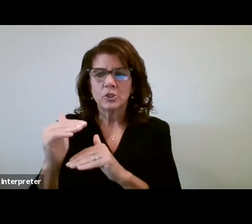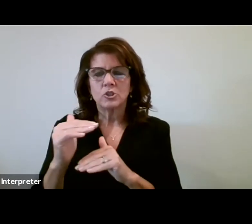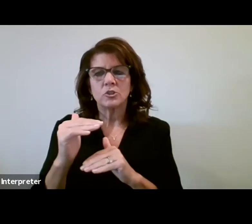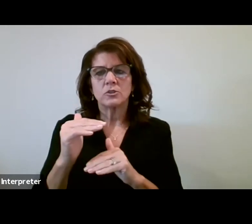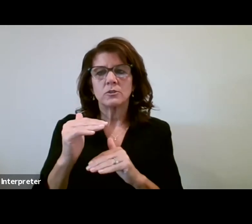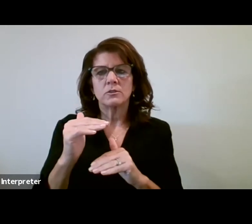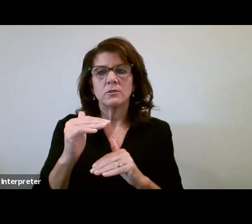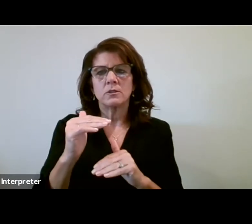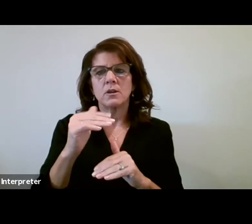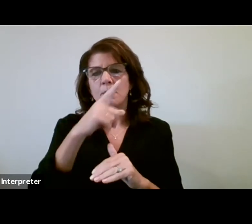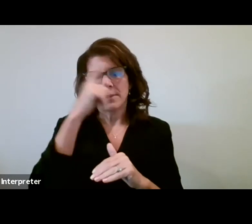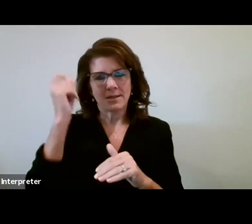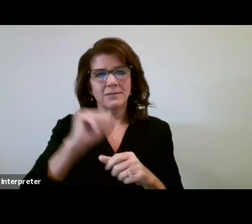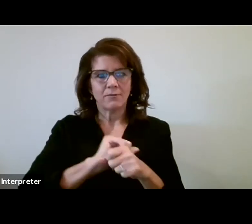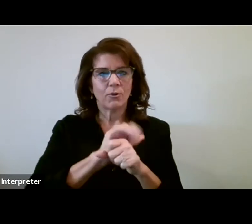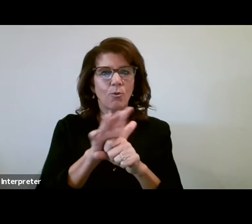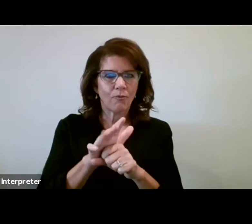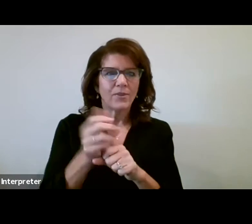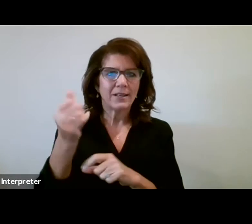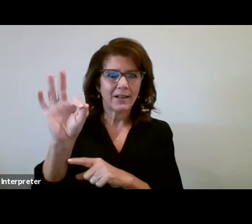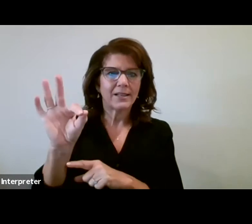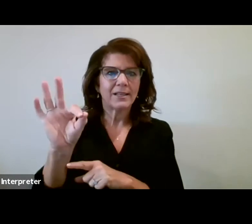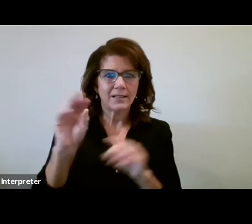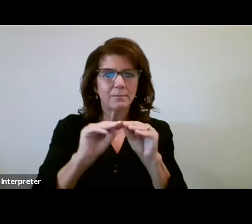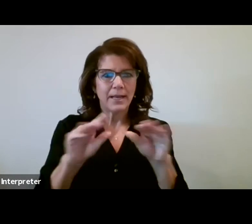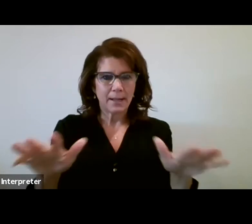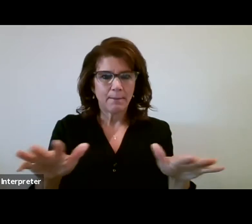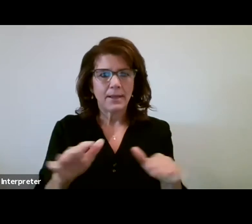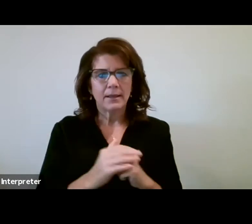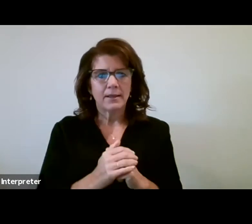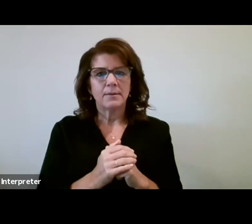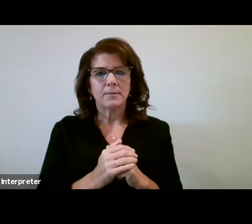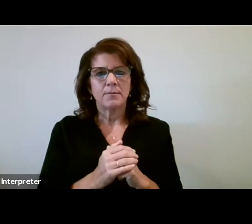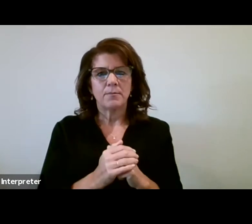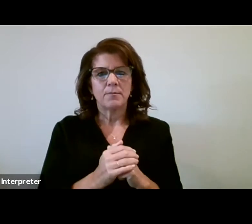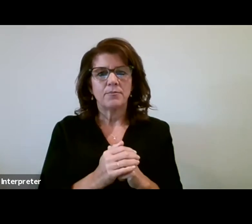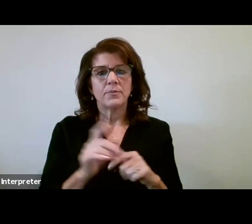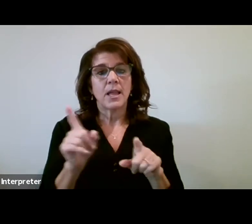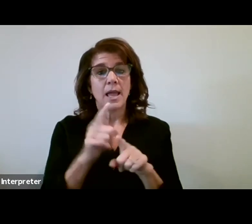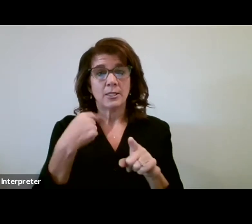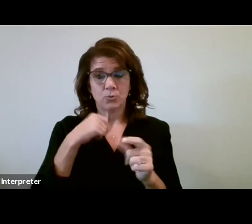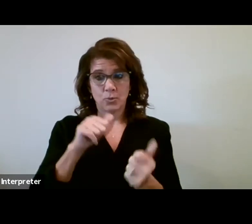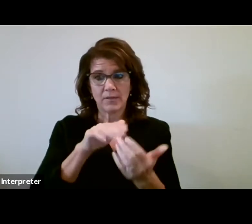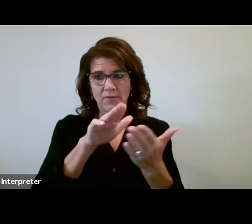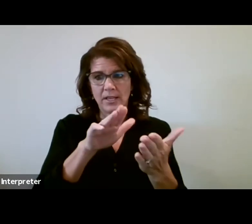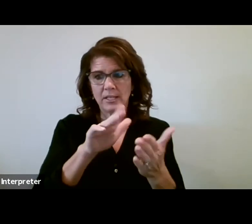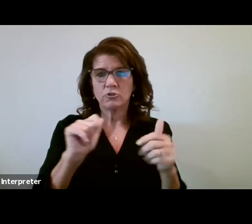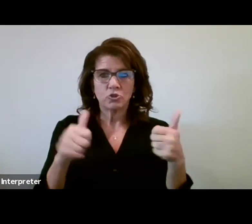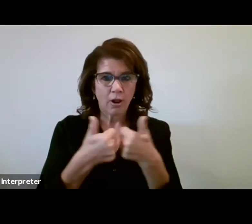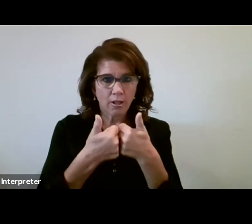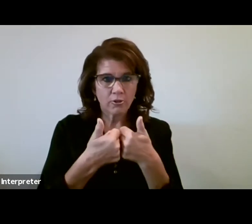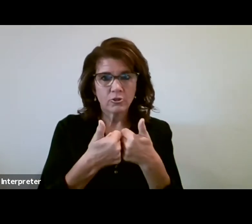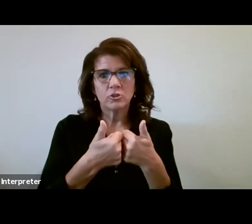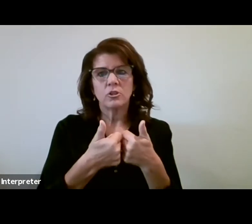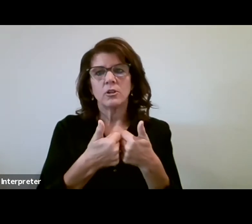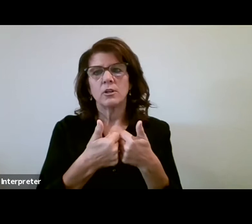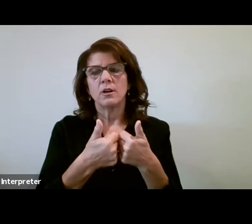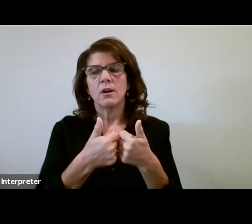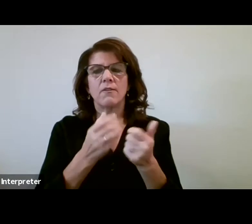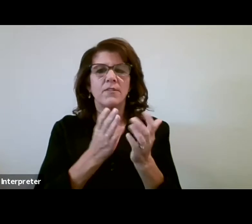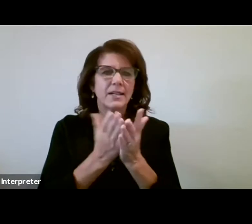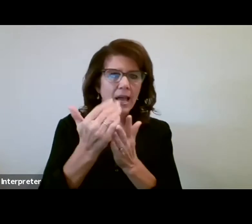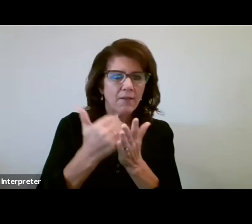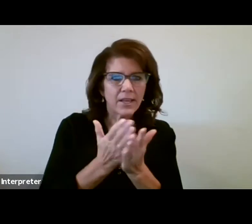in response to the COVID-19 pandemic. As we face the challenge of